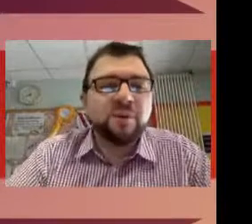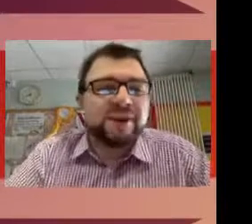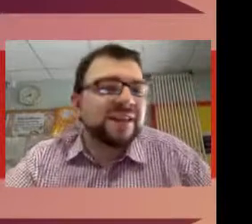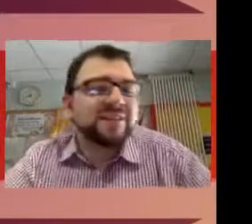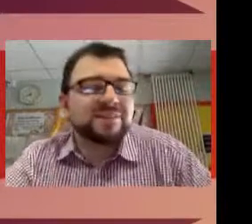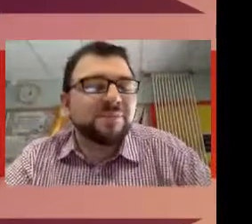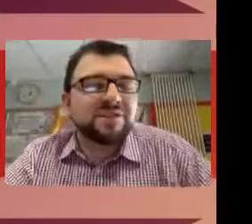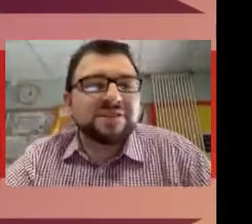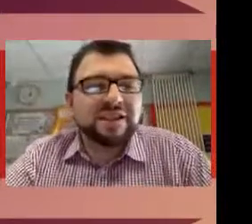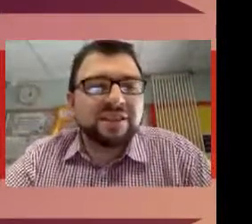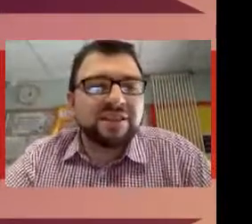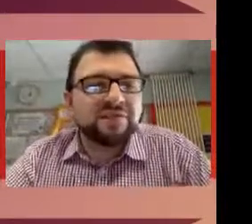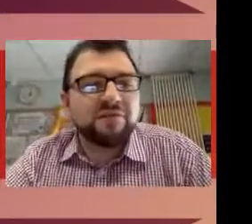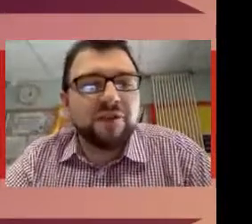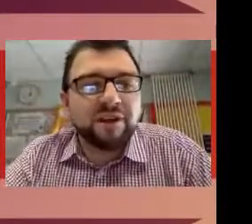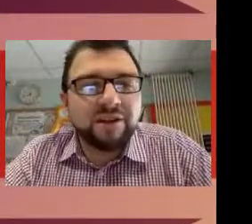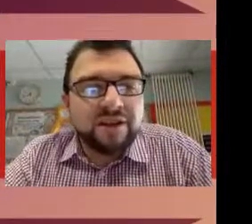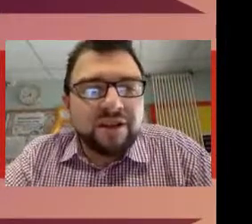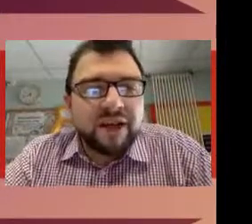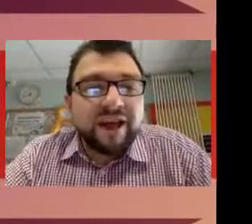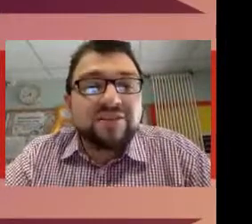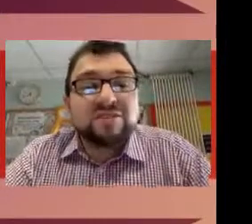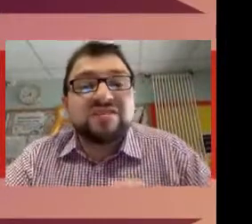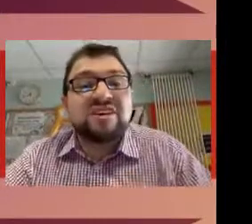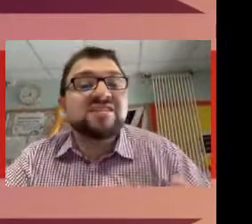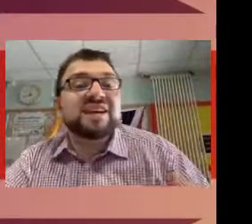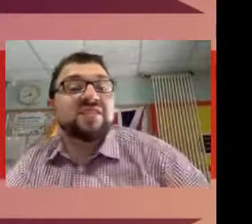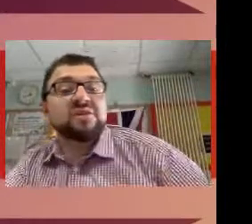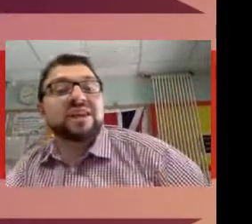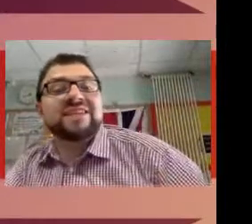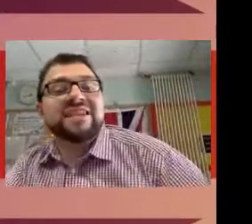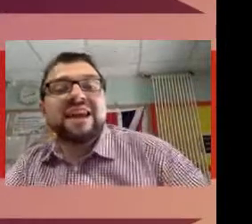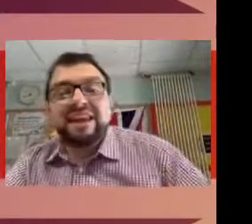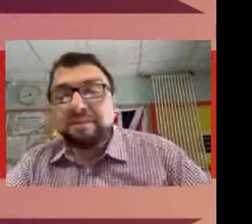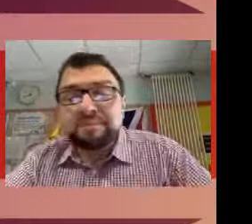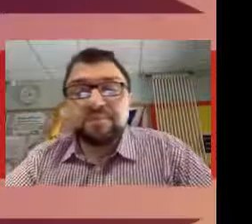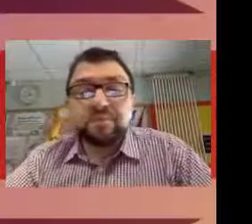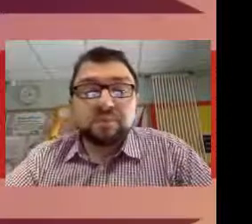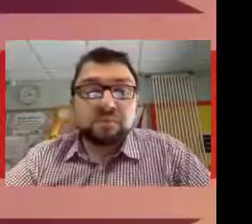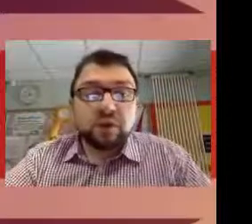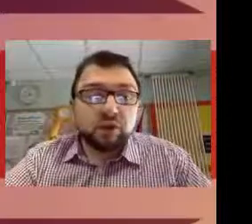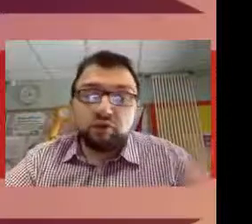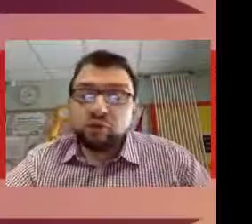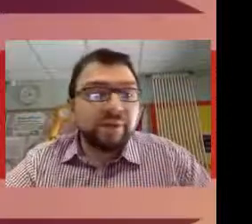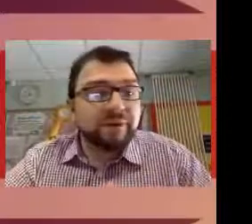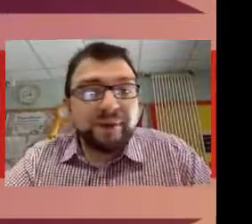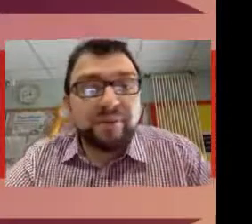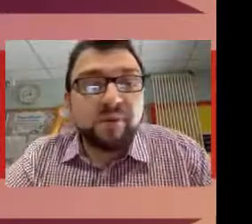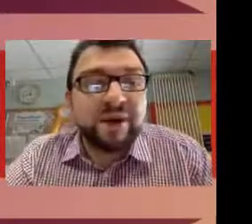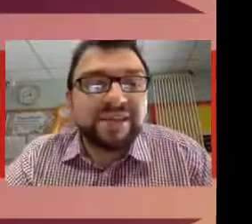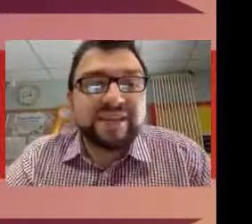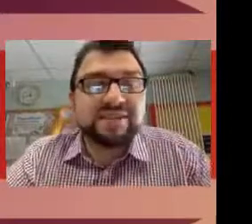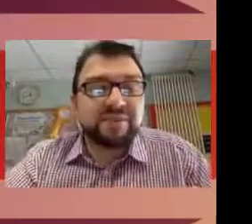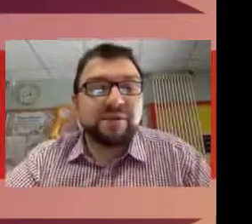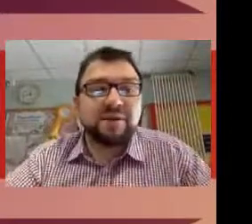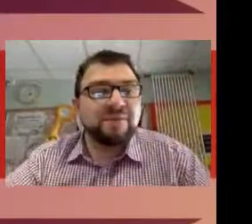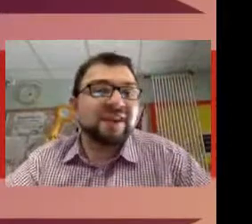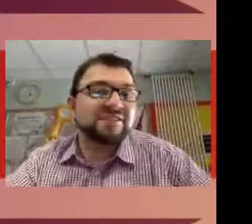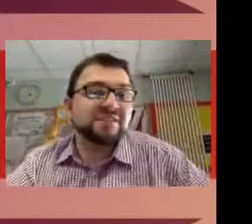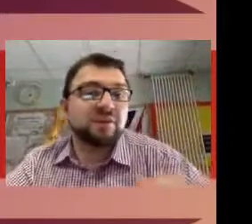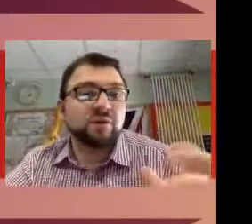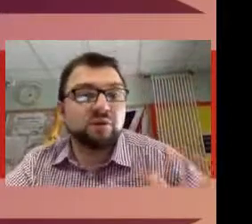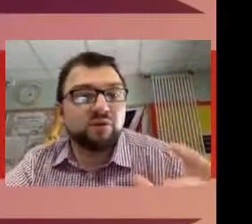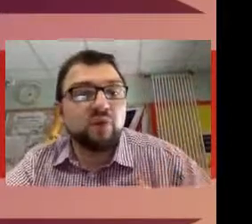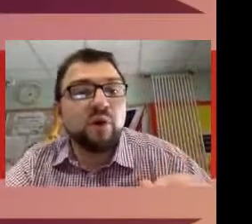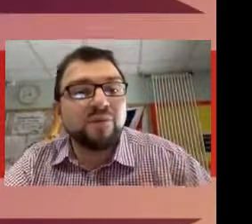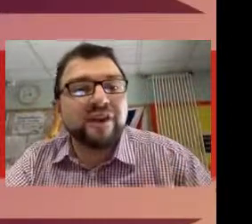saying Queen Elizabeth II. That's right. And it turns out that on that day, you saw how many people were waiting outside Buckingham Palace.